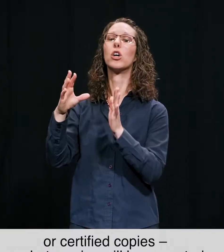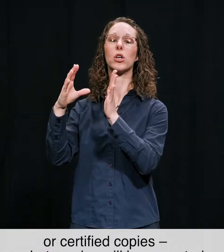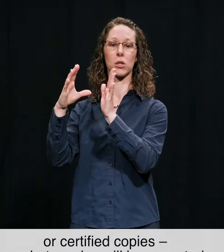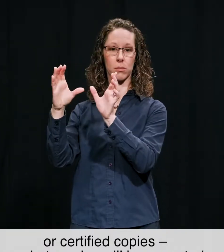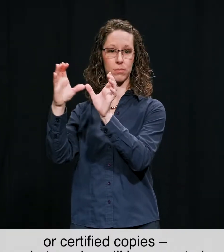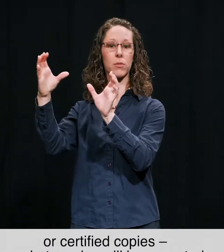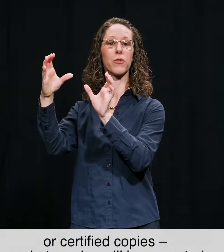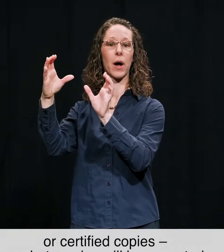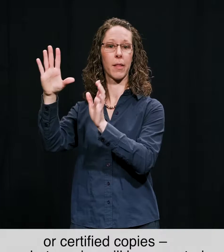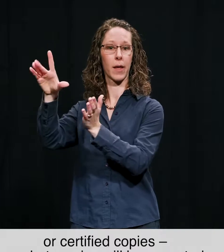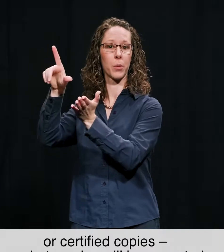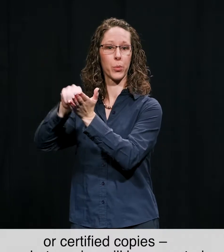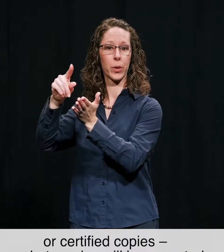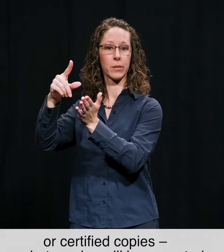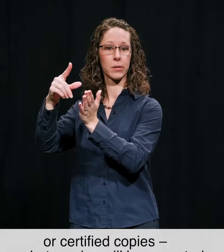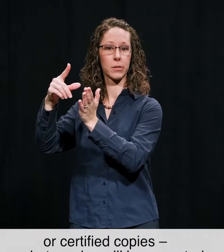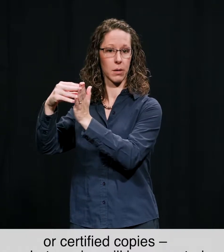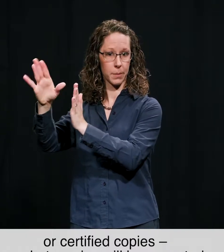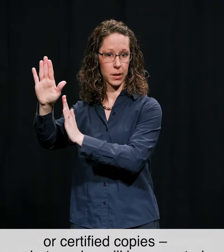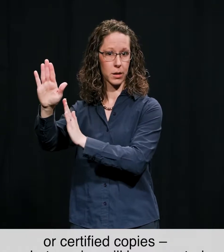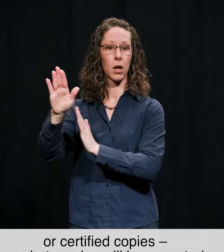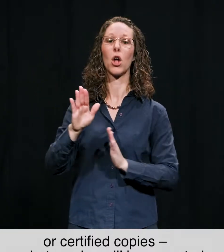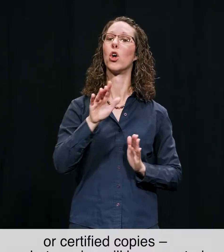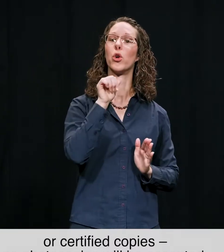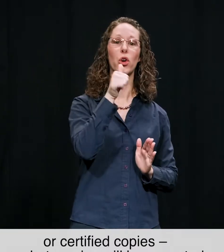copies. No photocopies will be accepted.